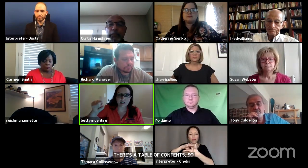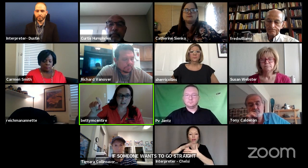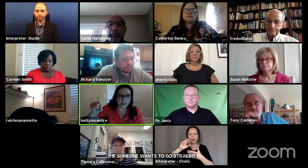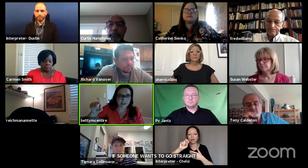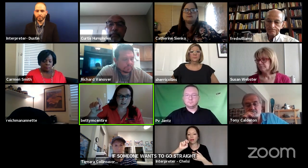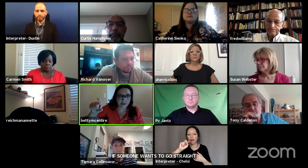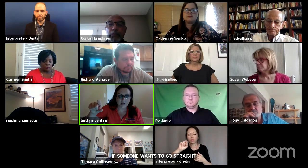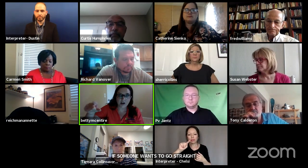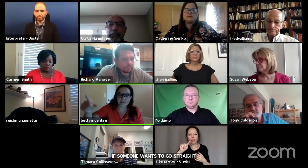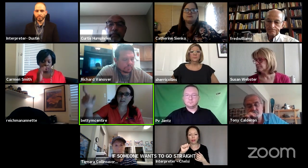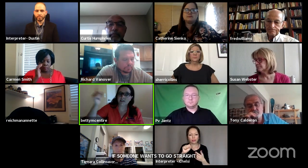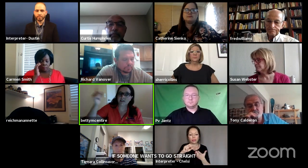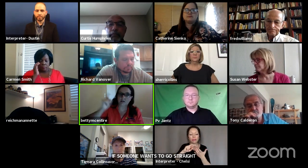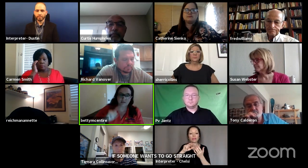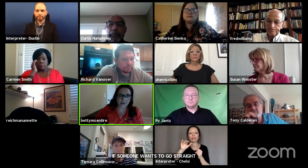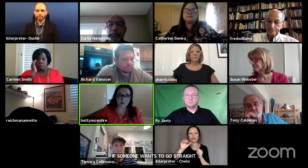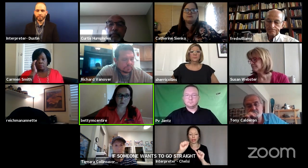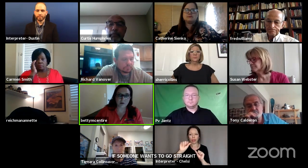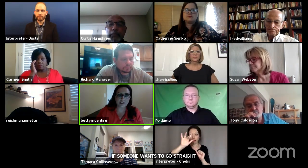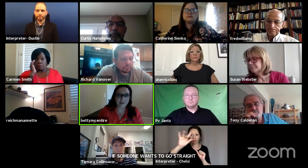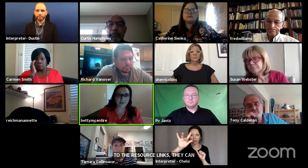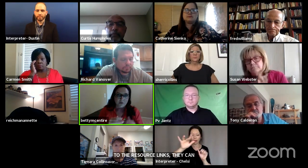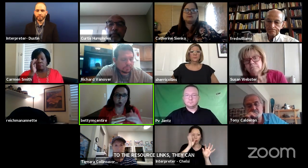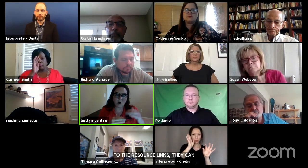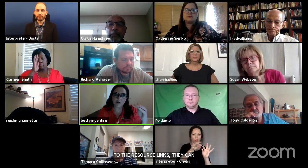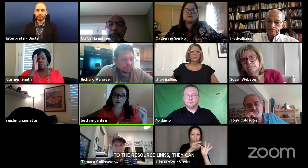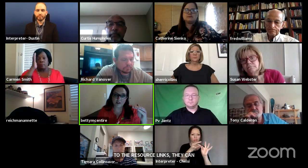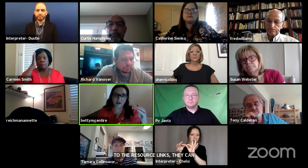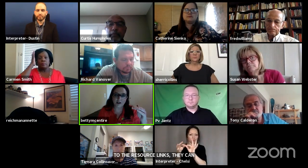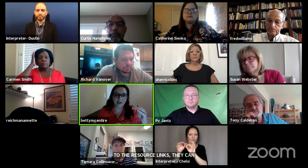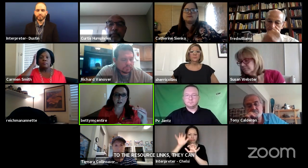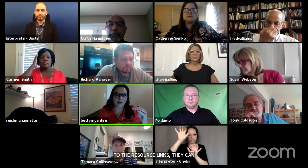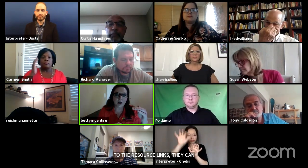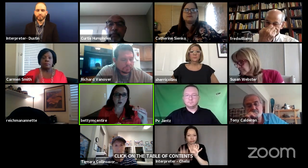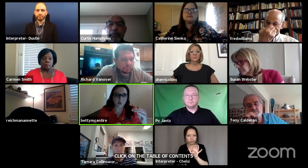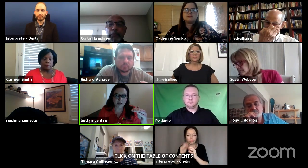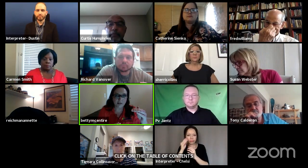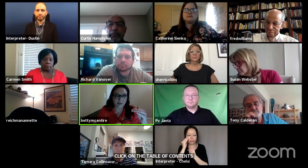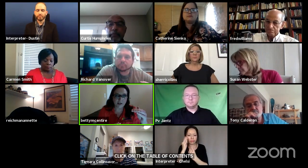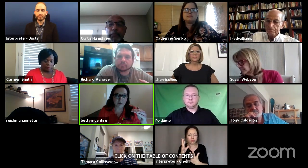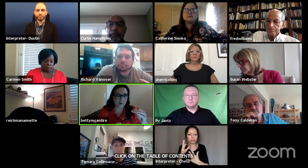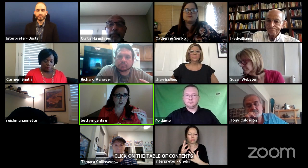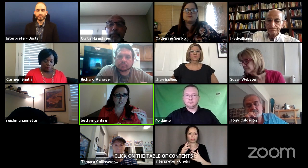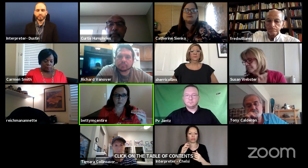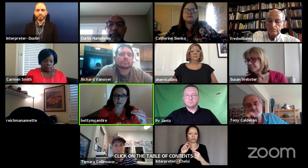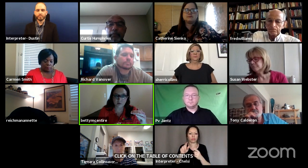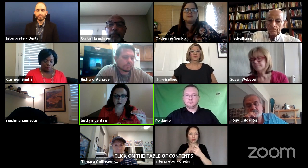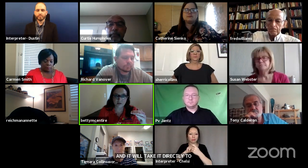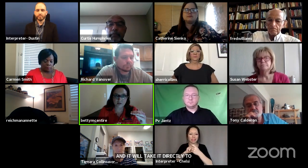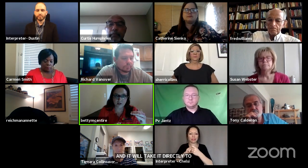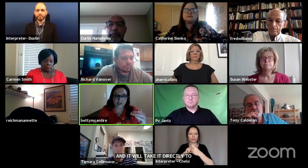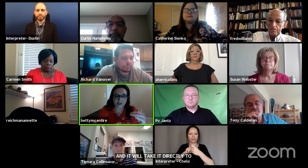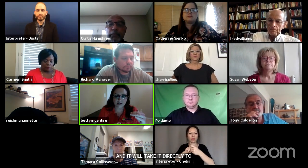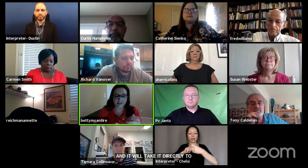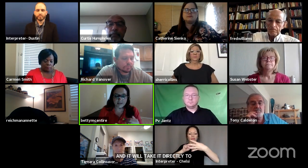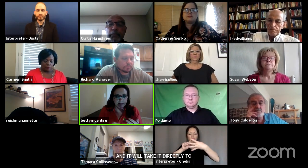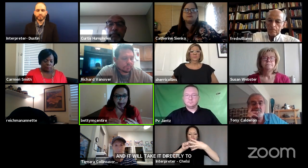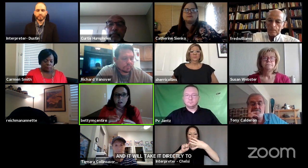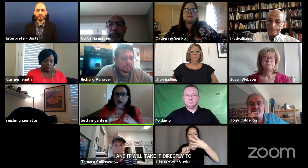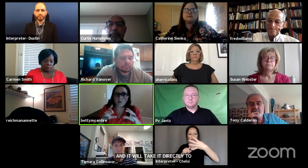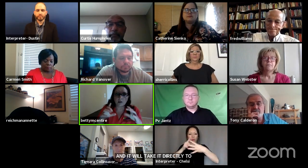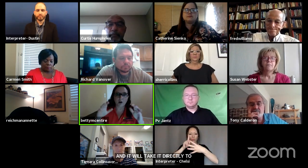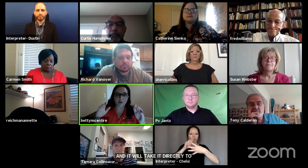can click on the table of content and it'll take them directly to all of the accordion links where the resources are